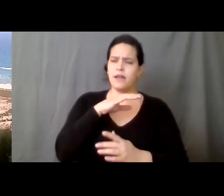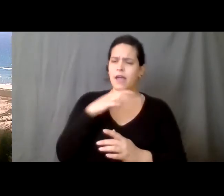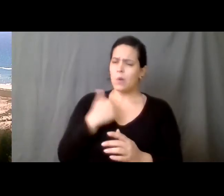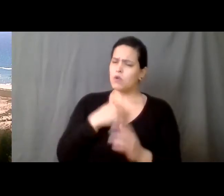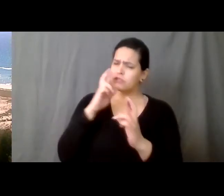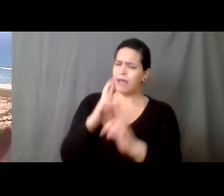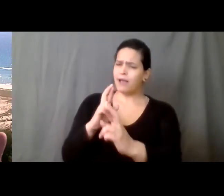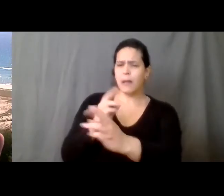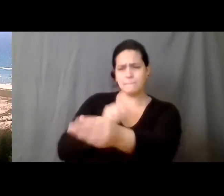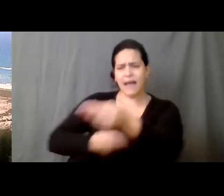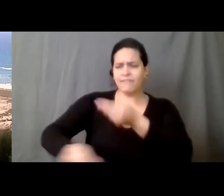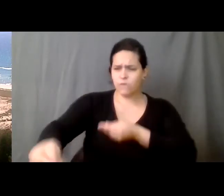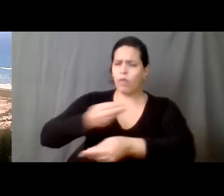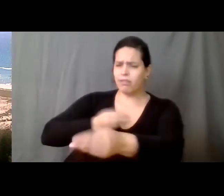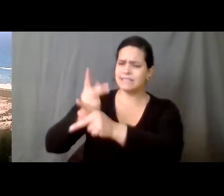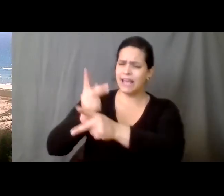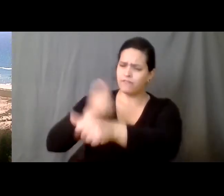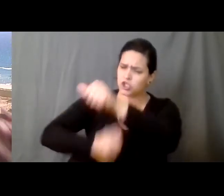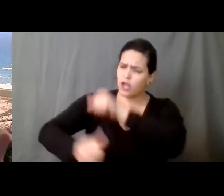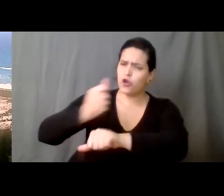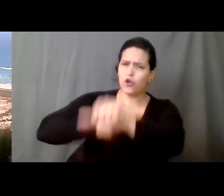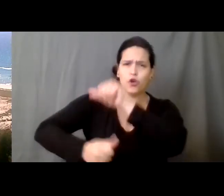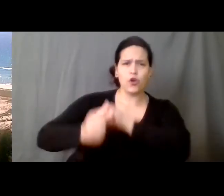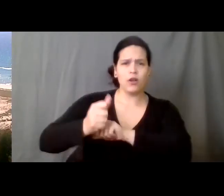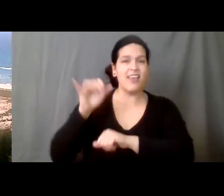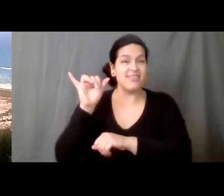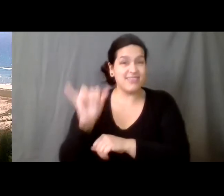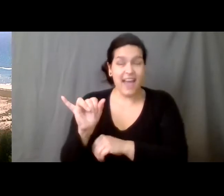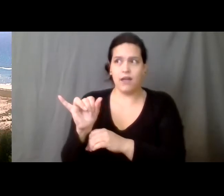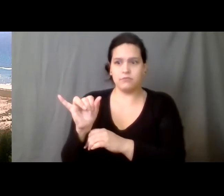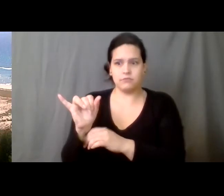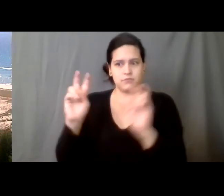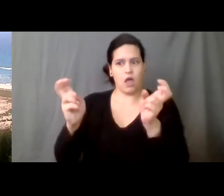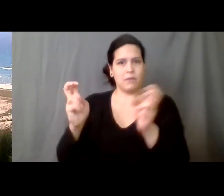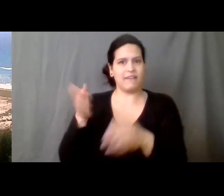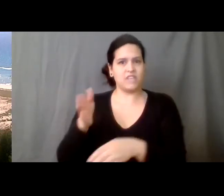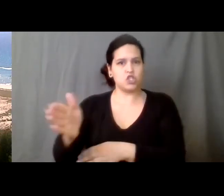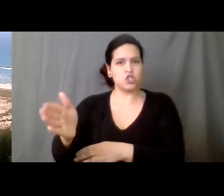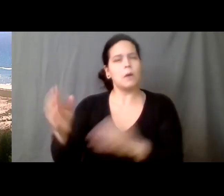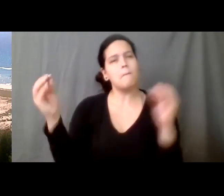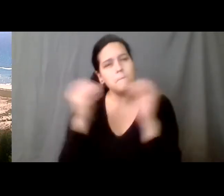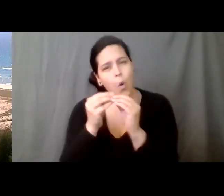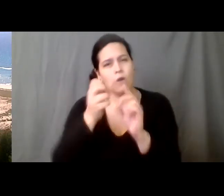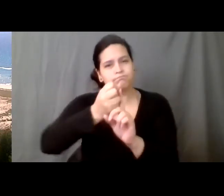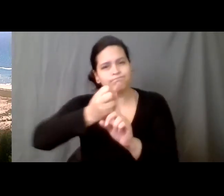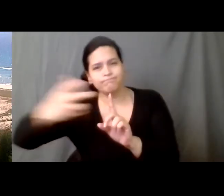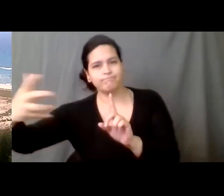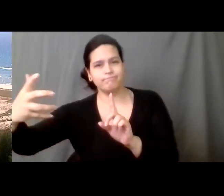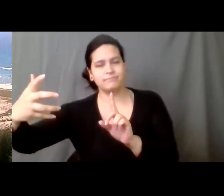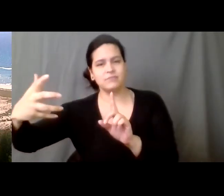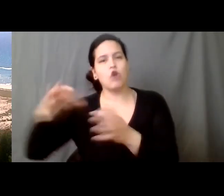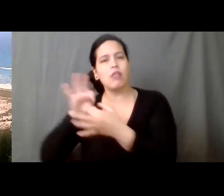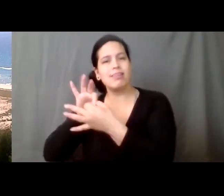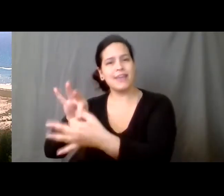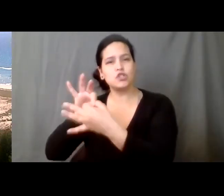forth. We take care of each other. And so that whole thing with fish, it's a relationship right, that right to fish that they,